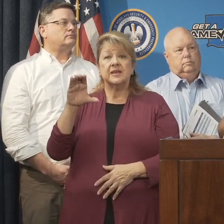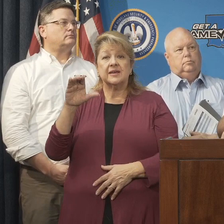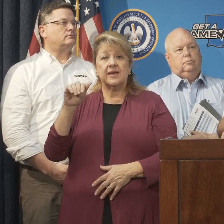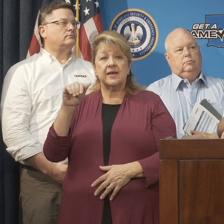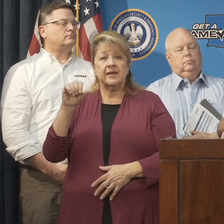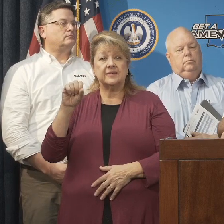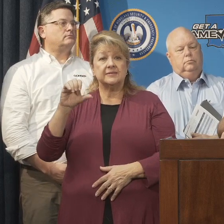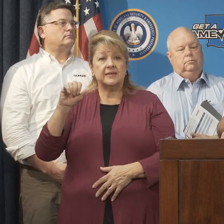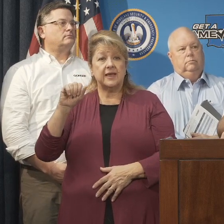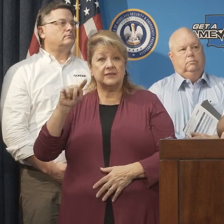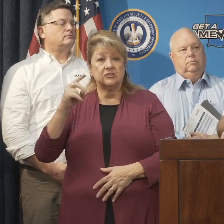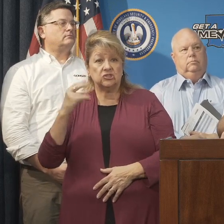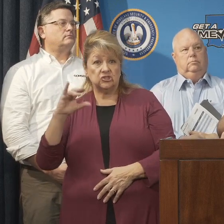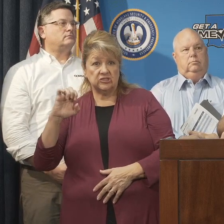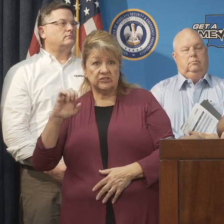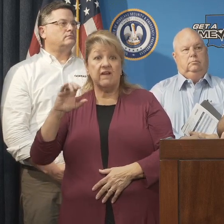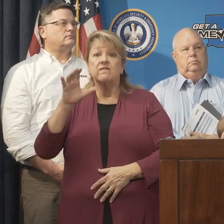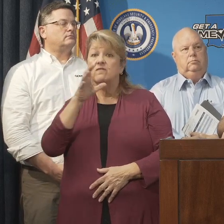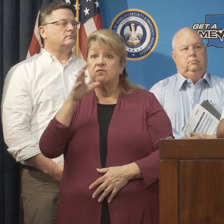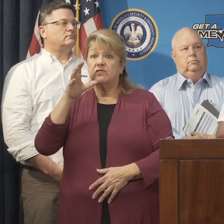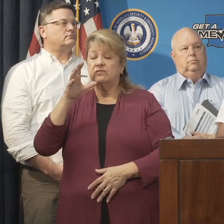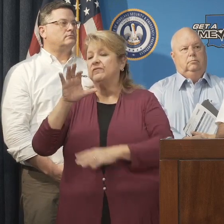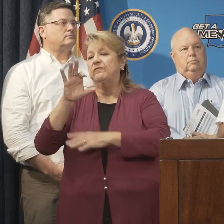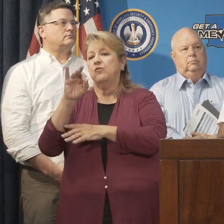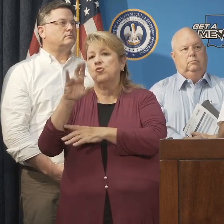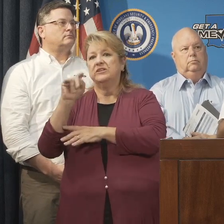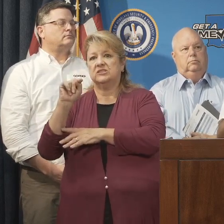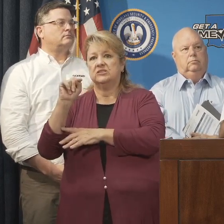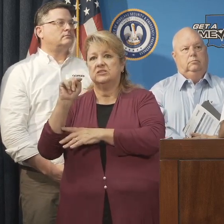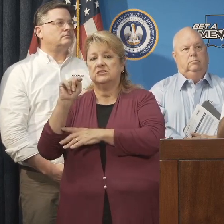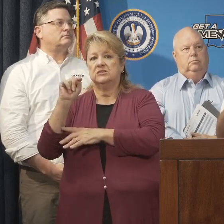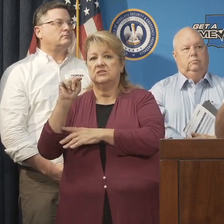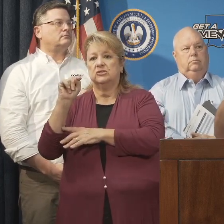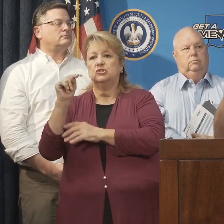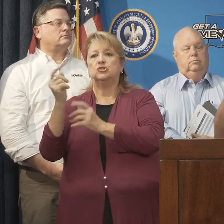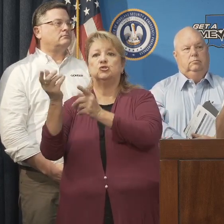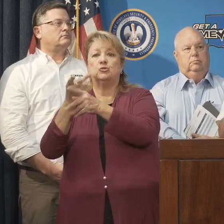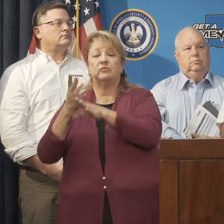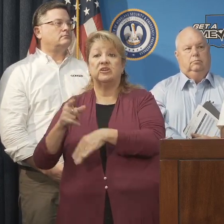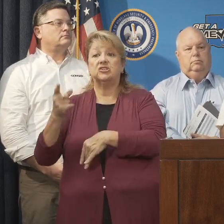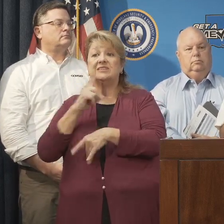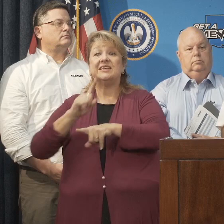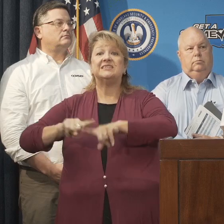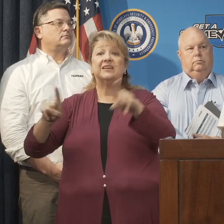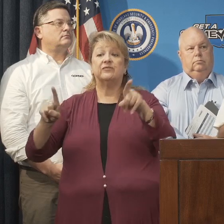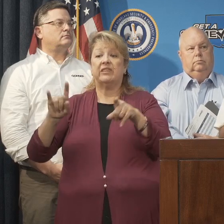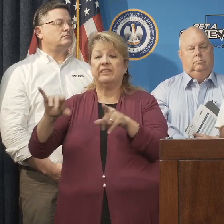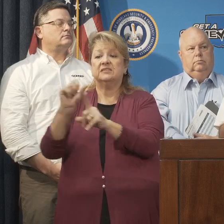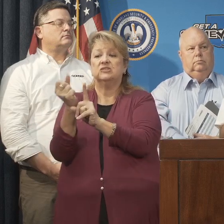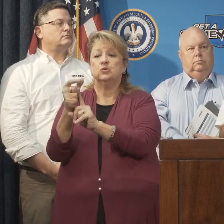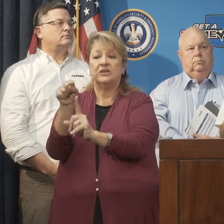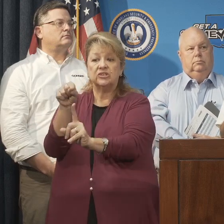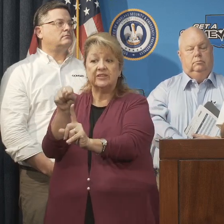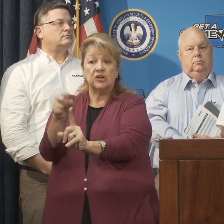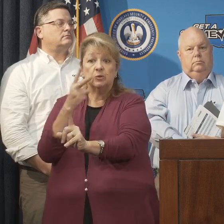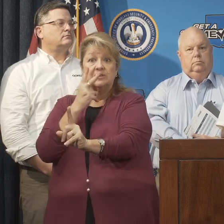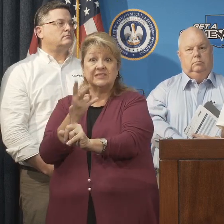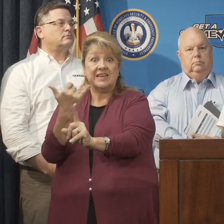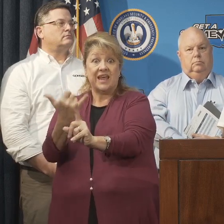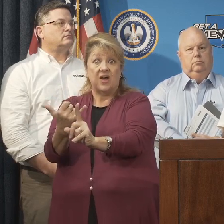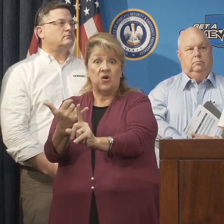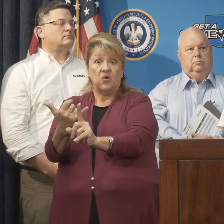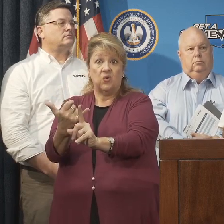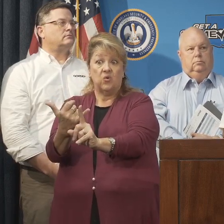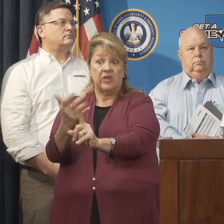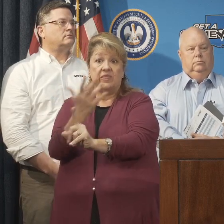Forest Supervisor. She was telling me there was a big difference between the conditions that we're seeing these days